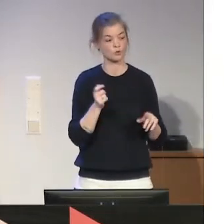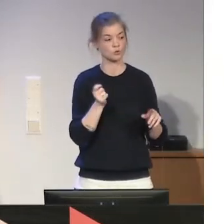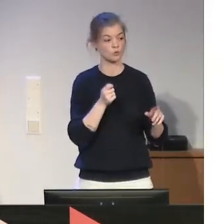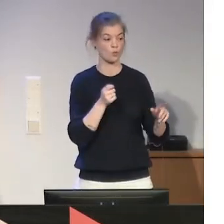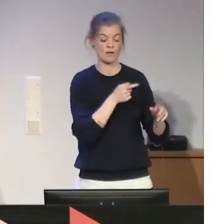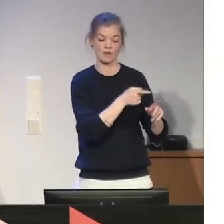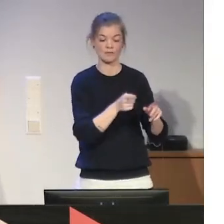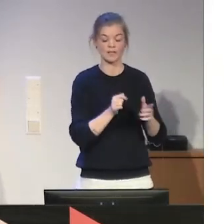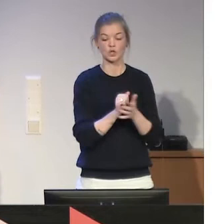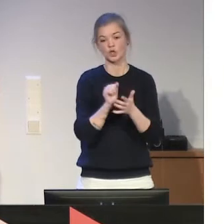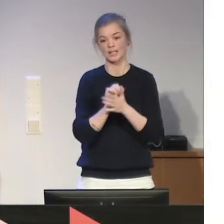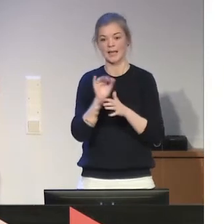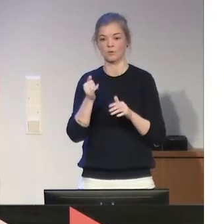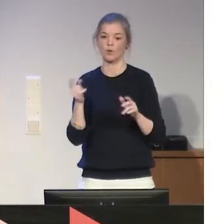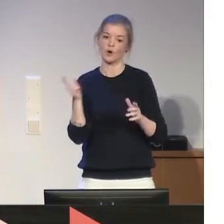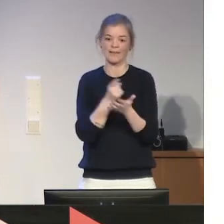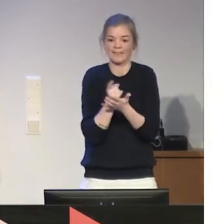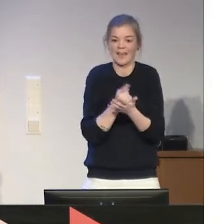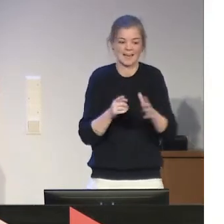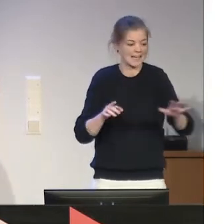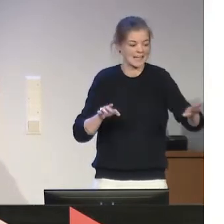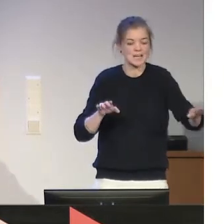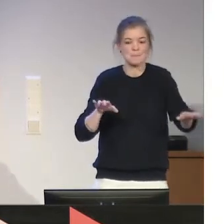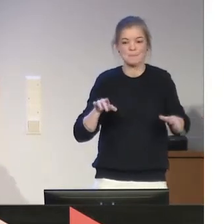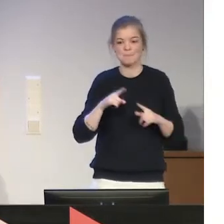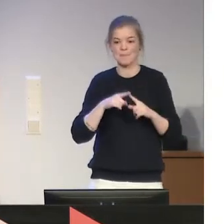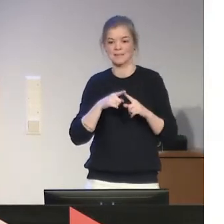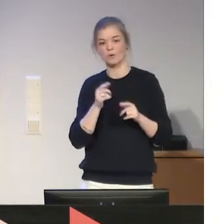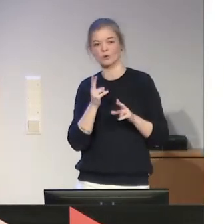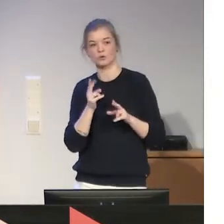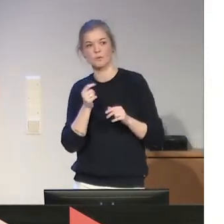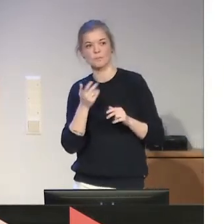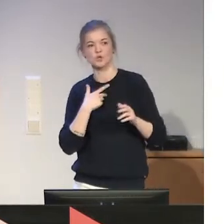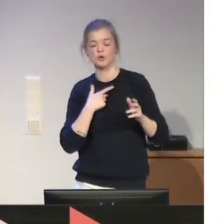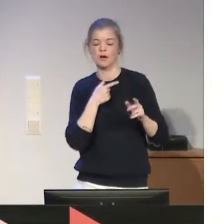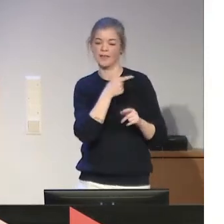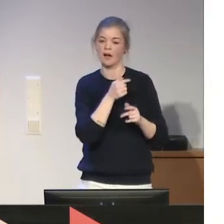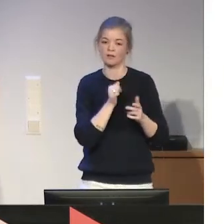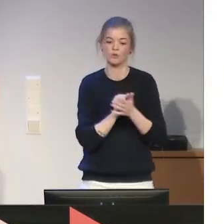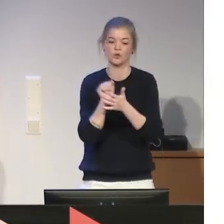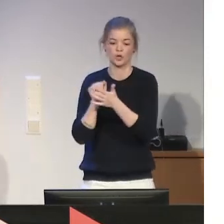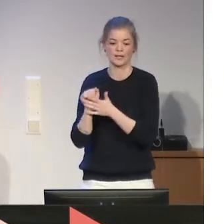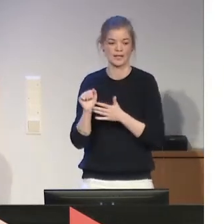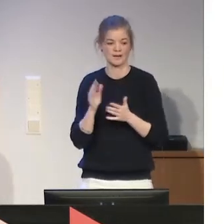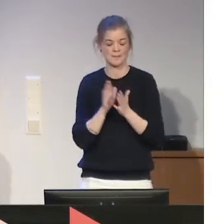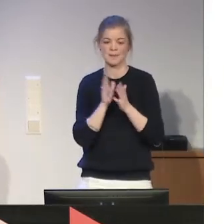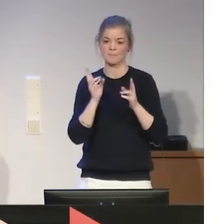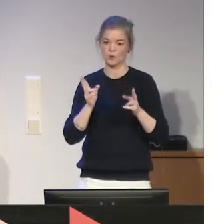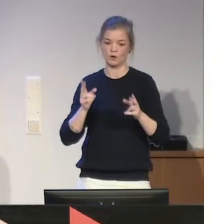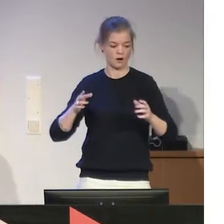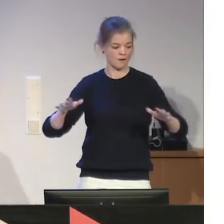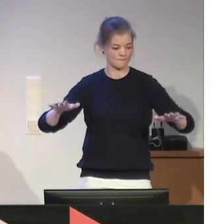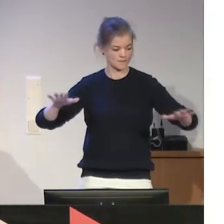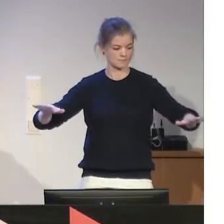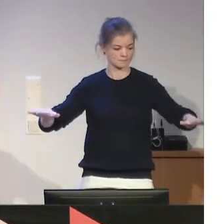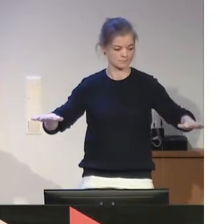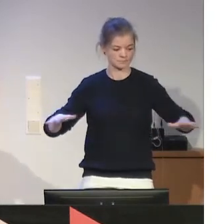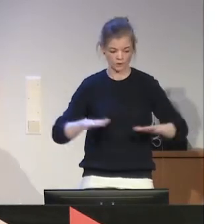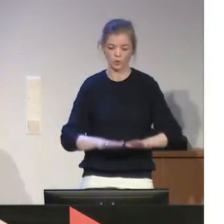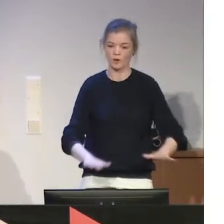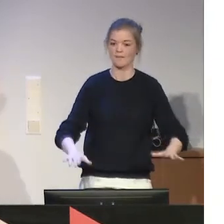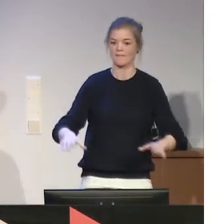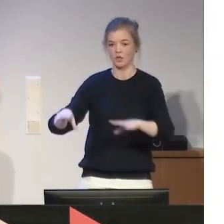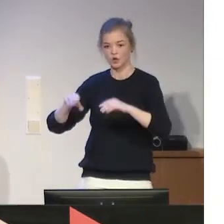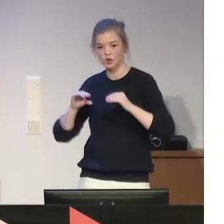expresses, the way he expresses everything, the way he was orienting himself in the room as well,